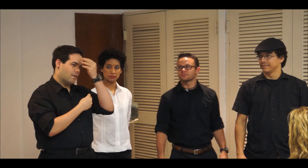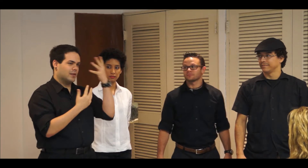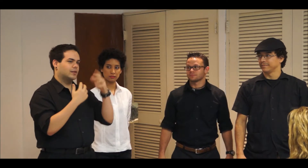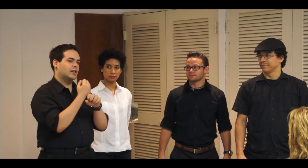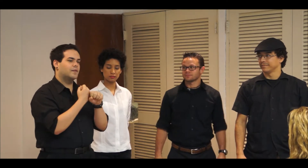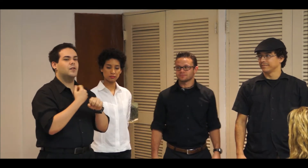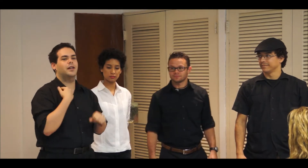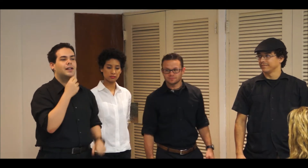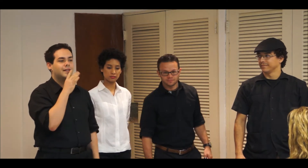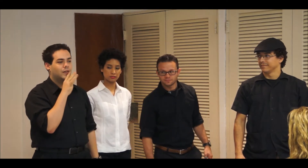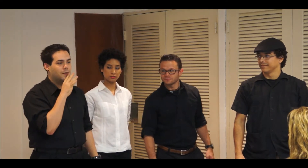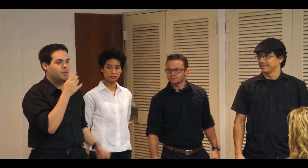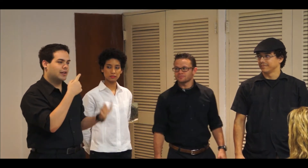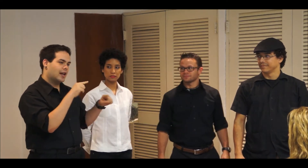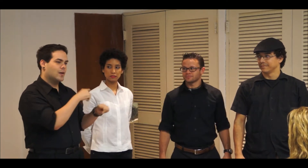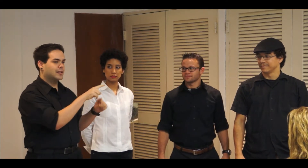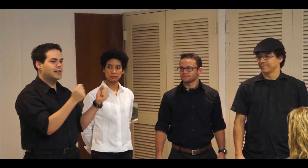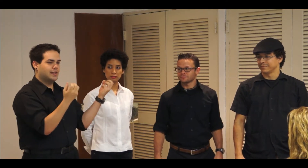information of the coffee and I'm to be doing the voice while they're doing the message